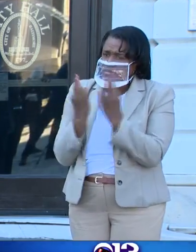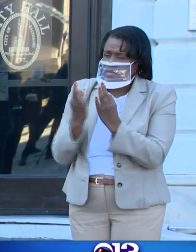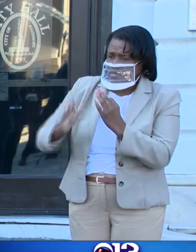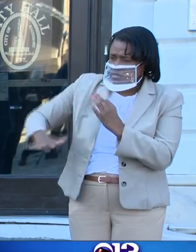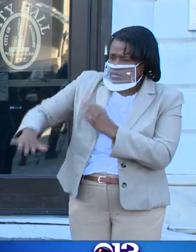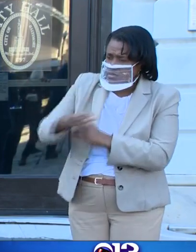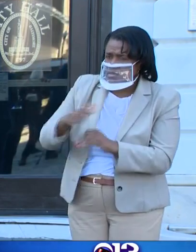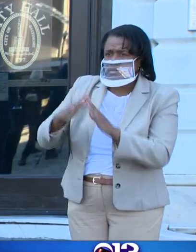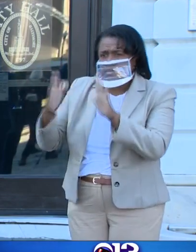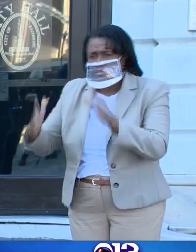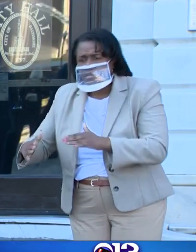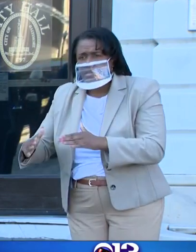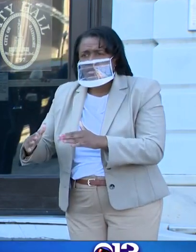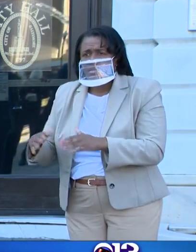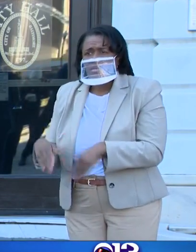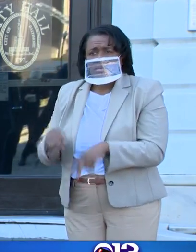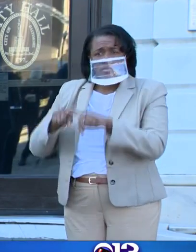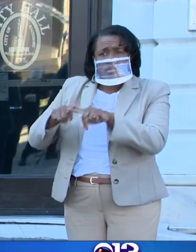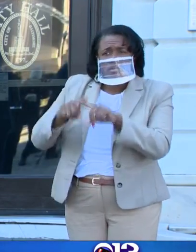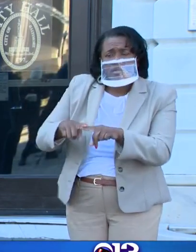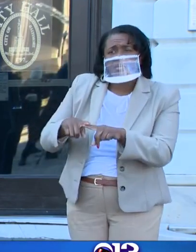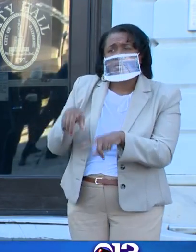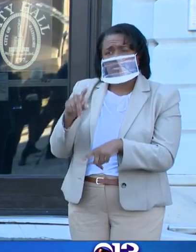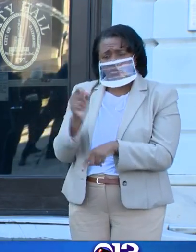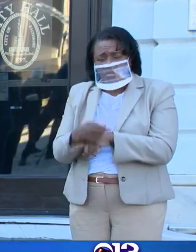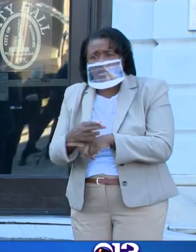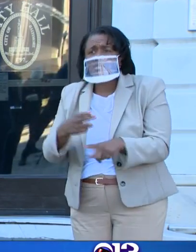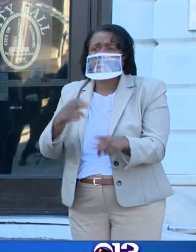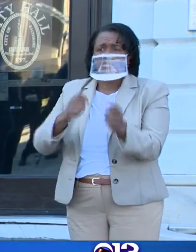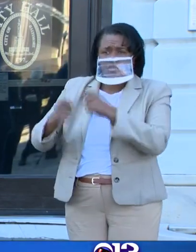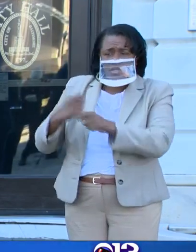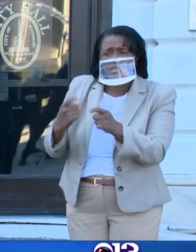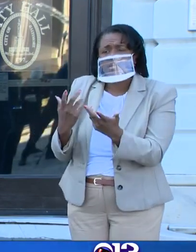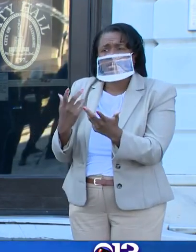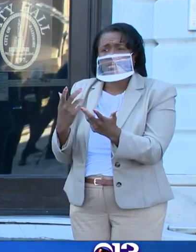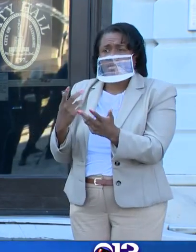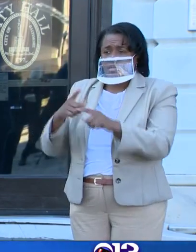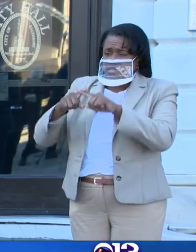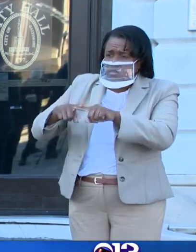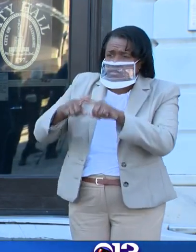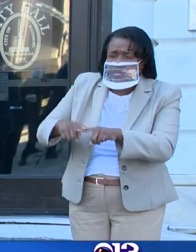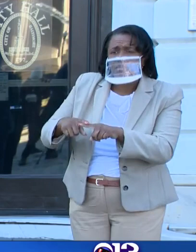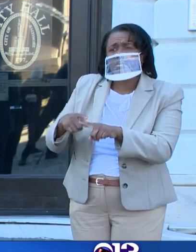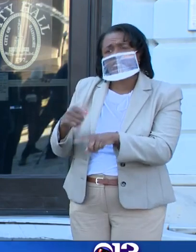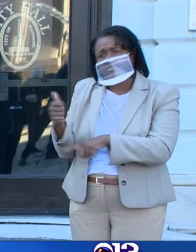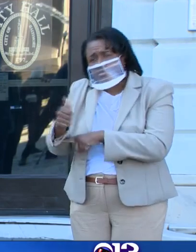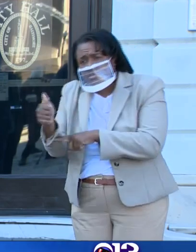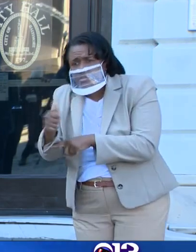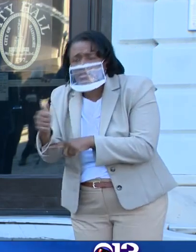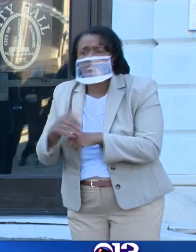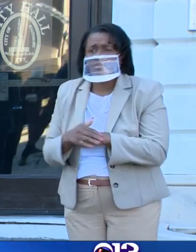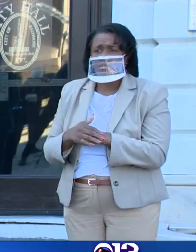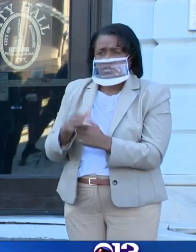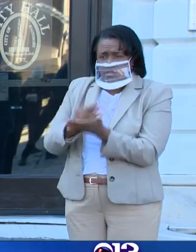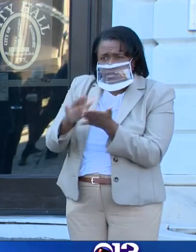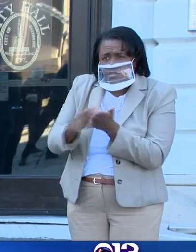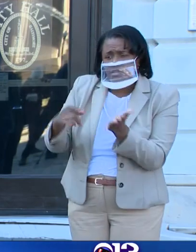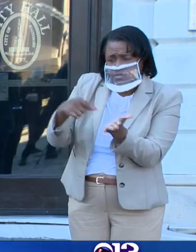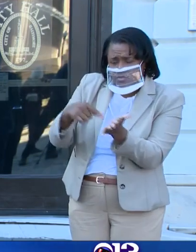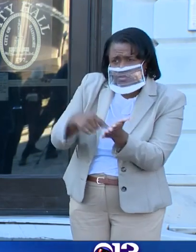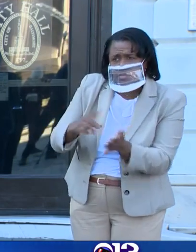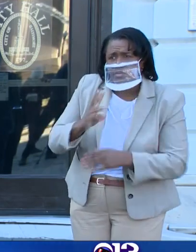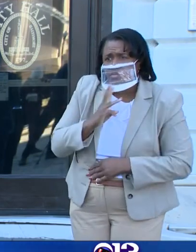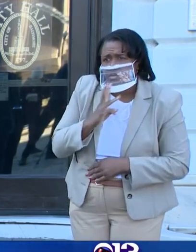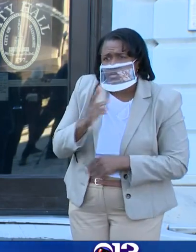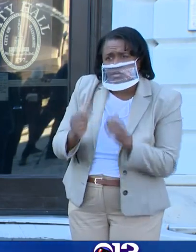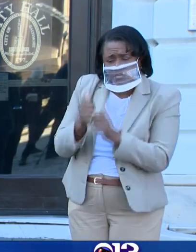reliable trash and recycling collection, plowed roads, dependable public transit, clean and affordable water, and most